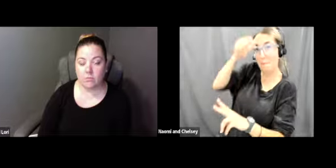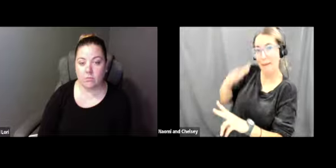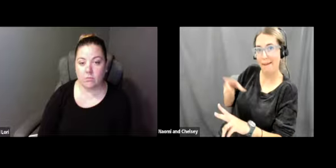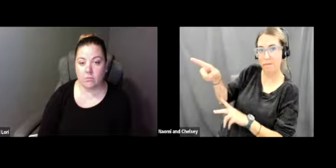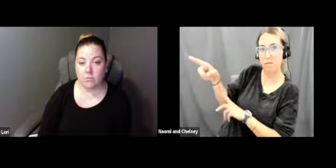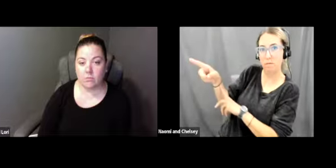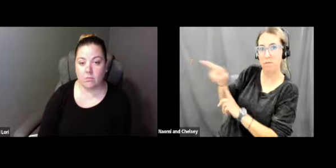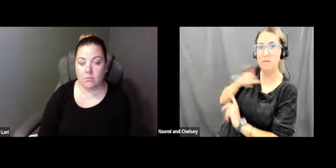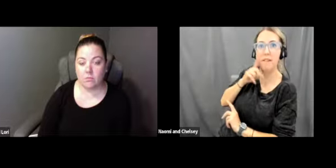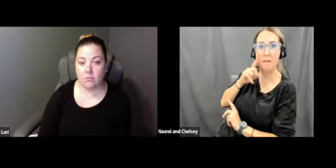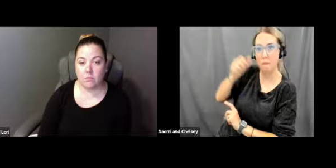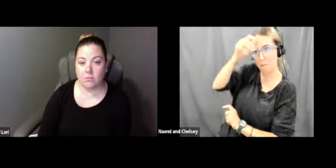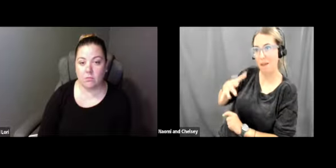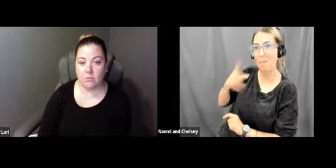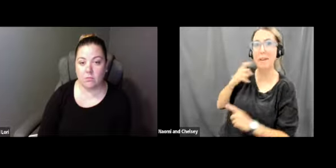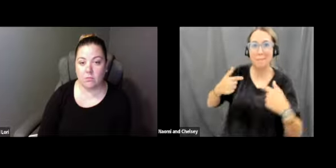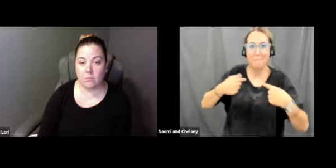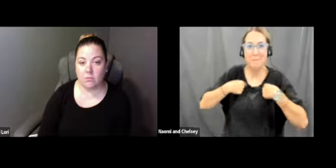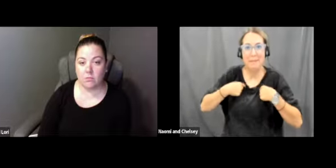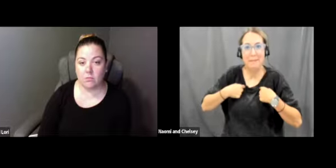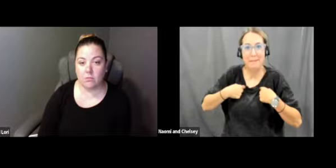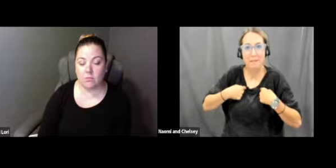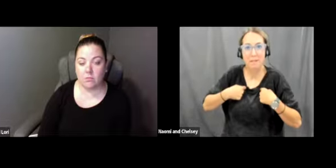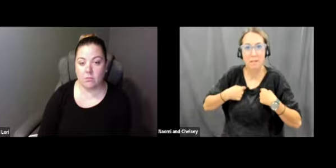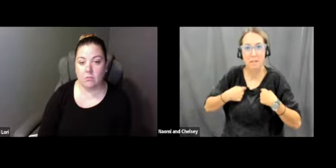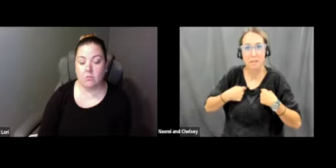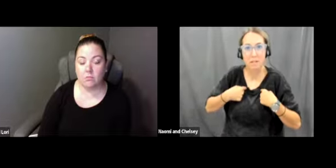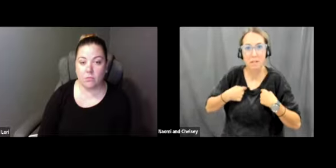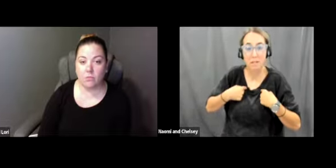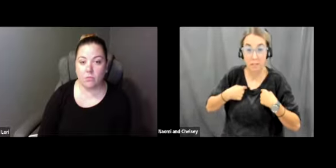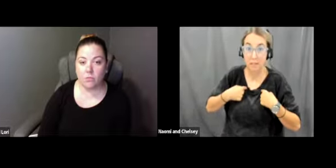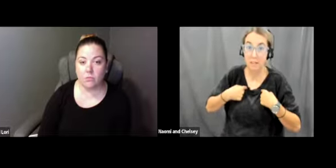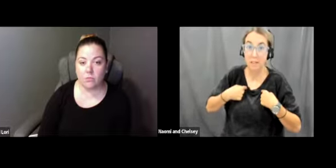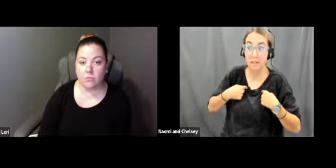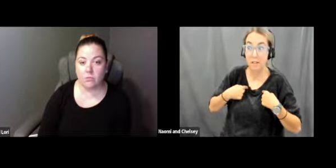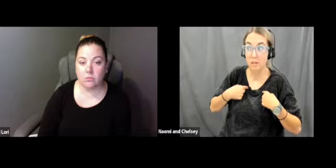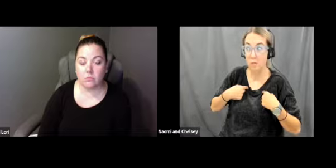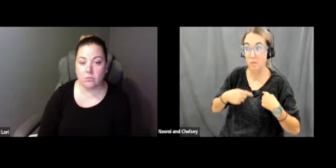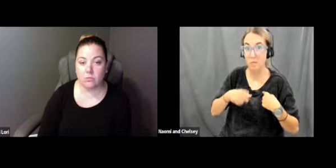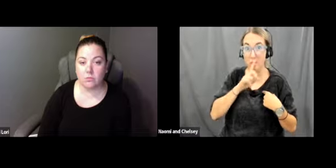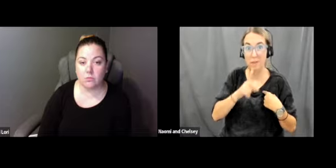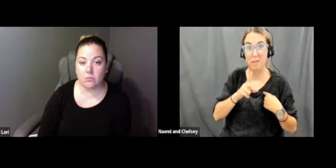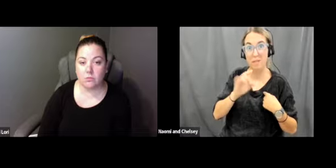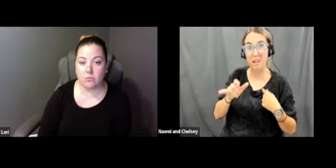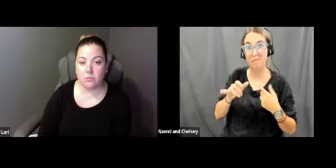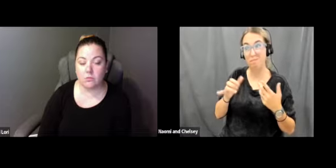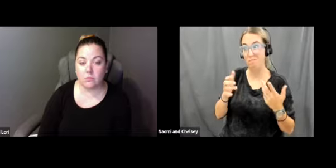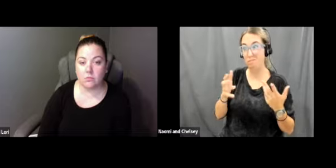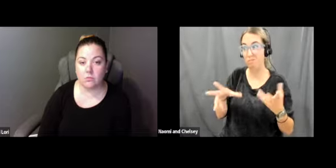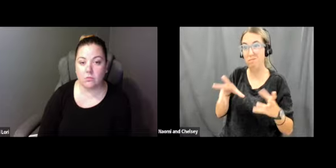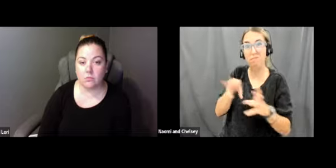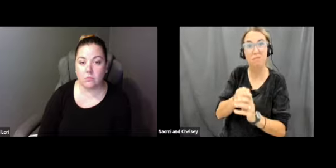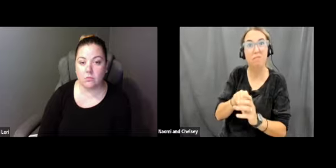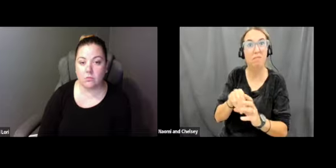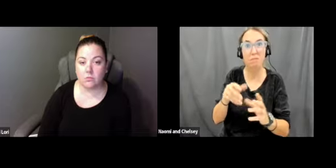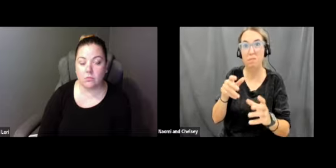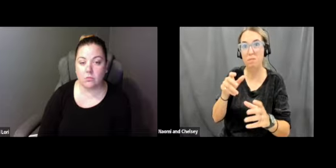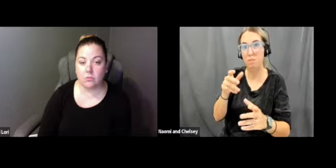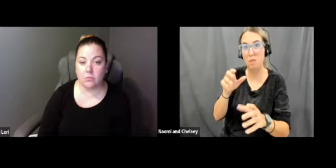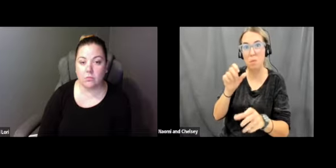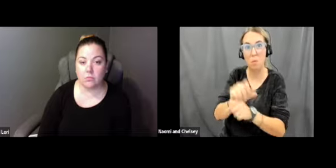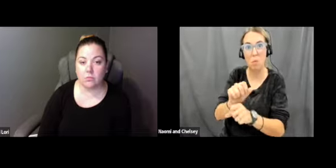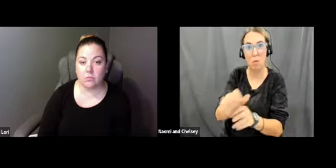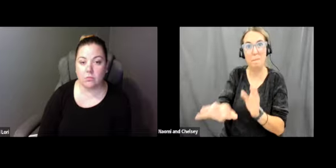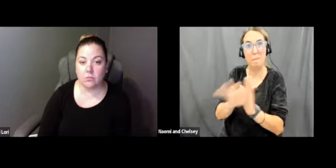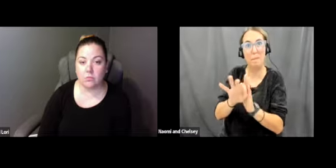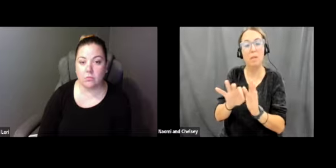are. So that's actually a consideration that a lot of interpreters take when accepting assignments. You have to think, am I a good match